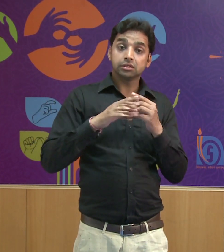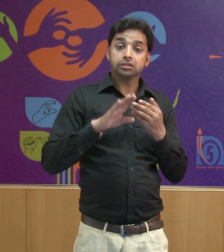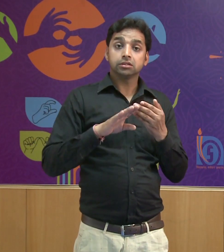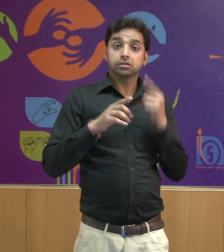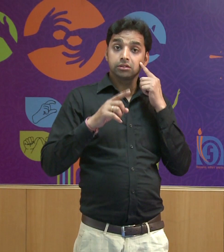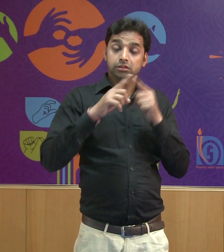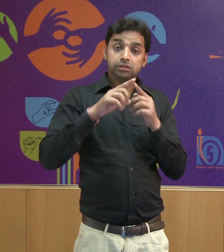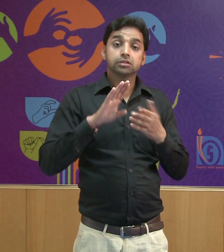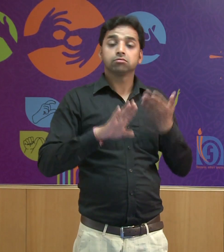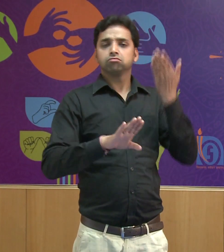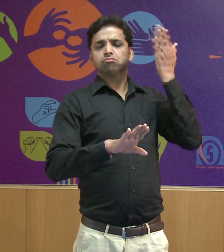discovered from Khotan.